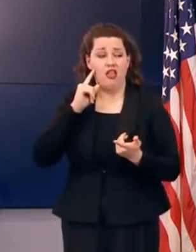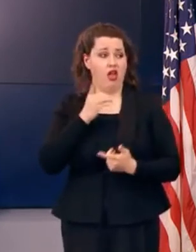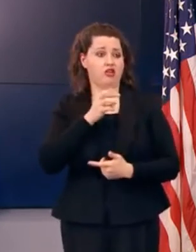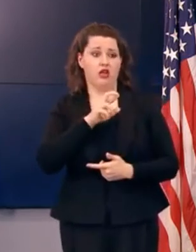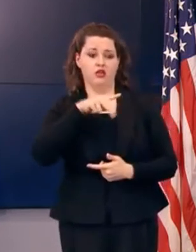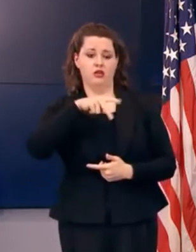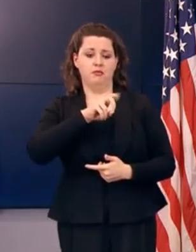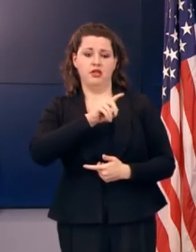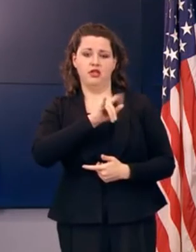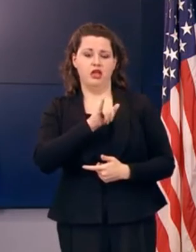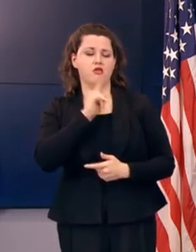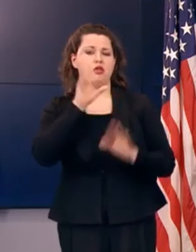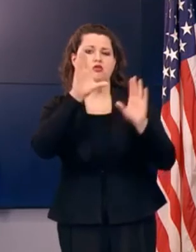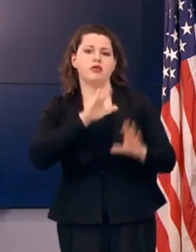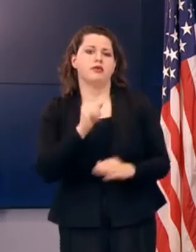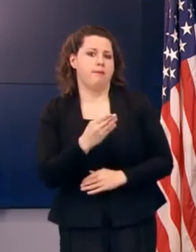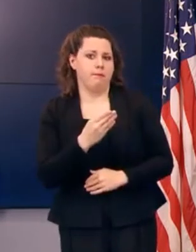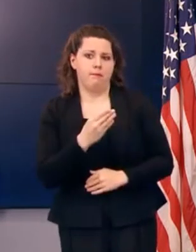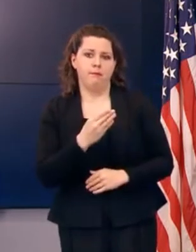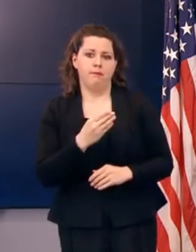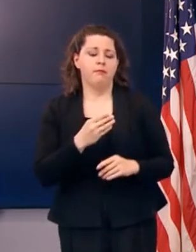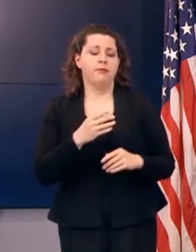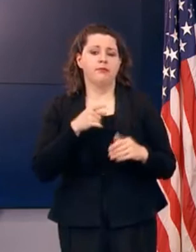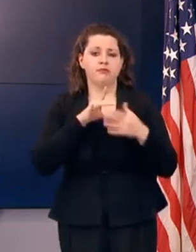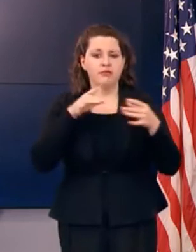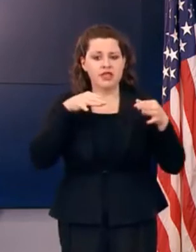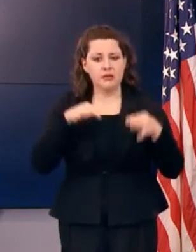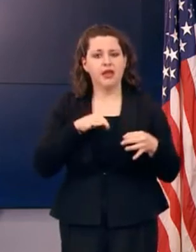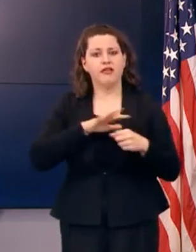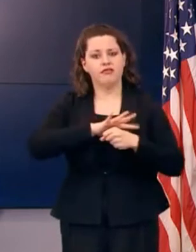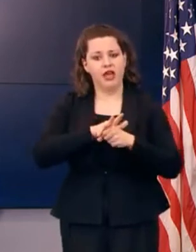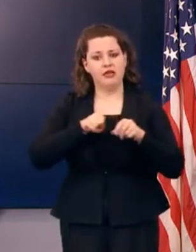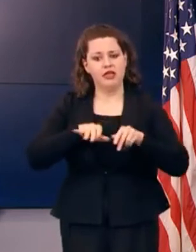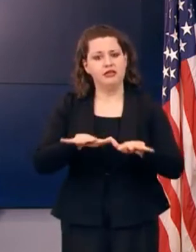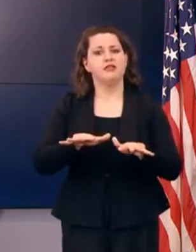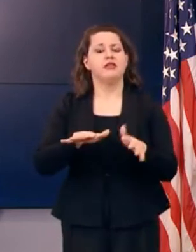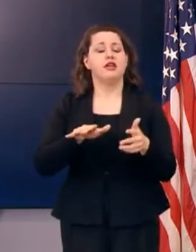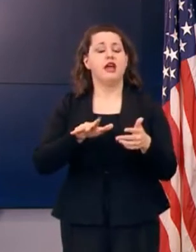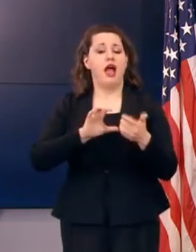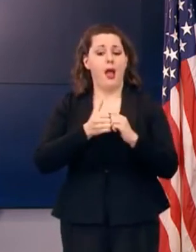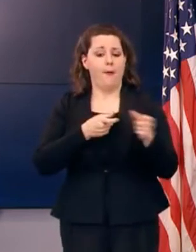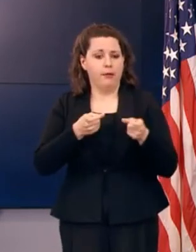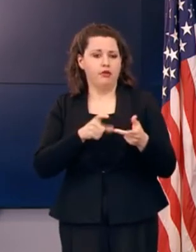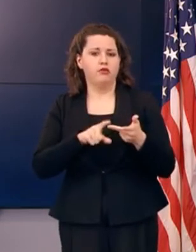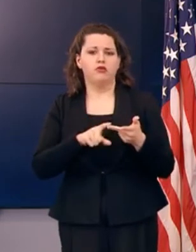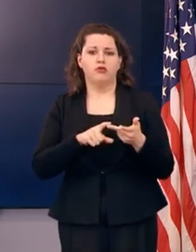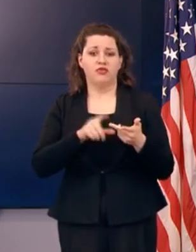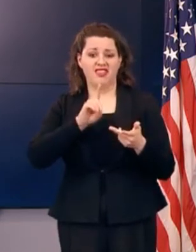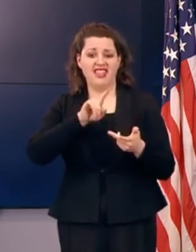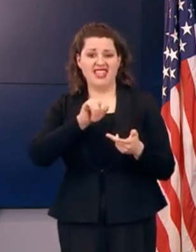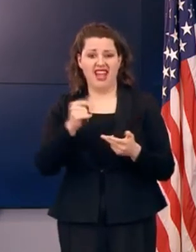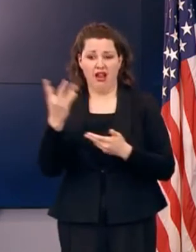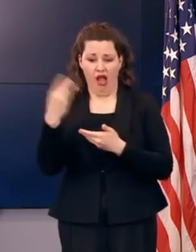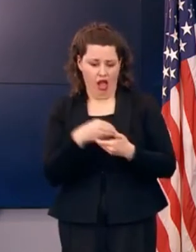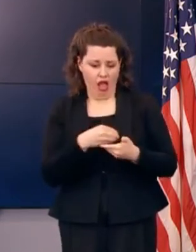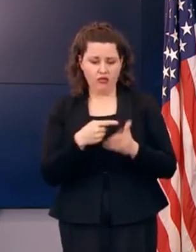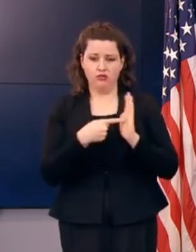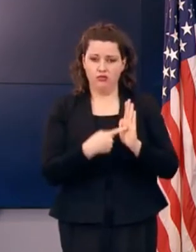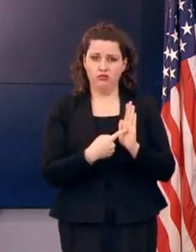an excellent job of talking about virus activity and how we're managing it, what we're seeing from the data, and how we're